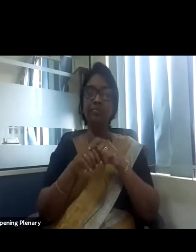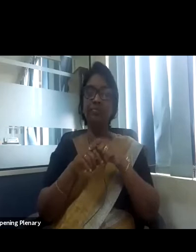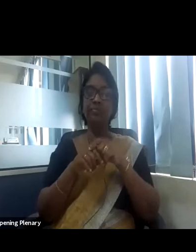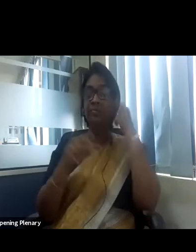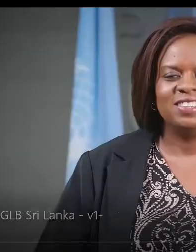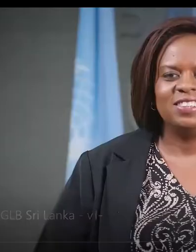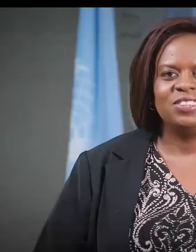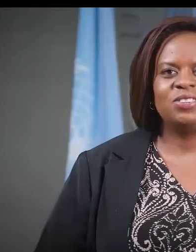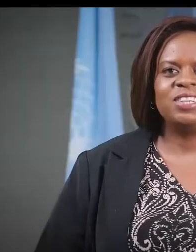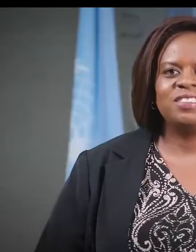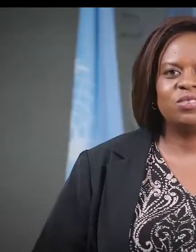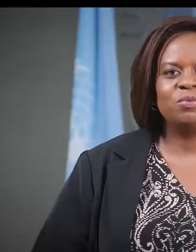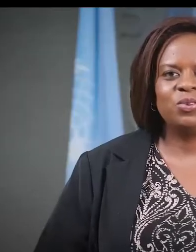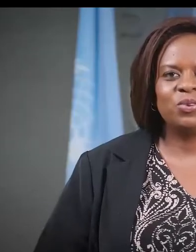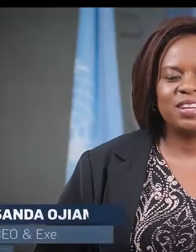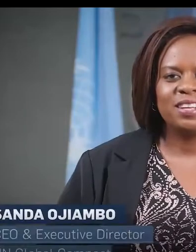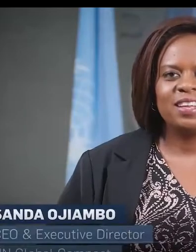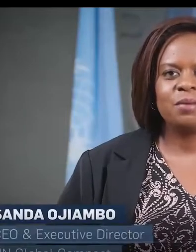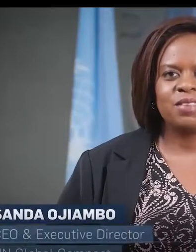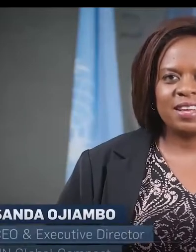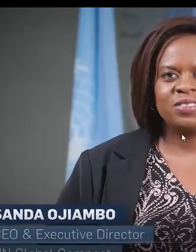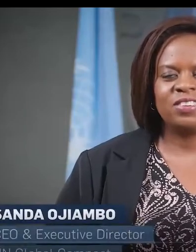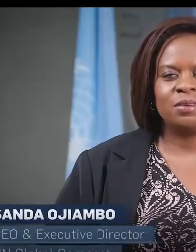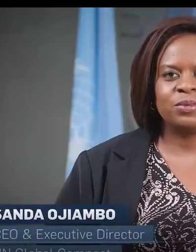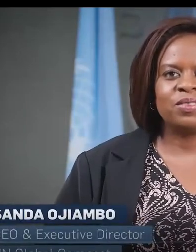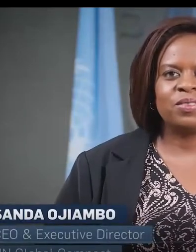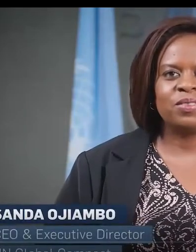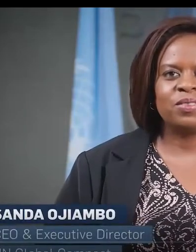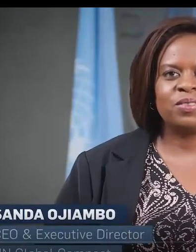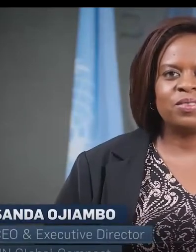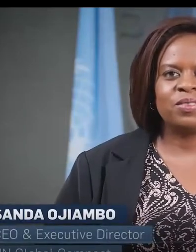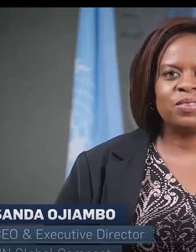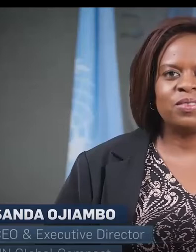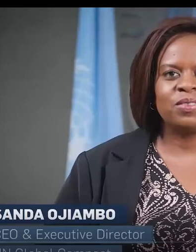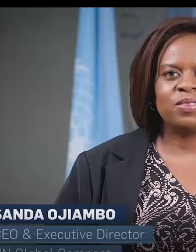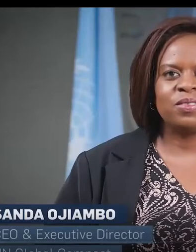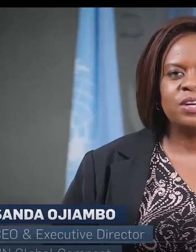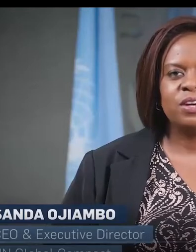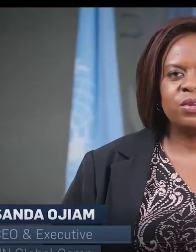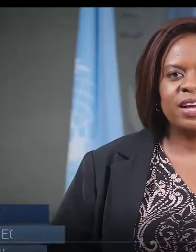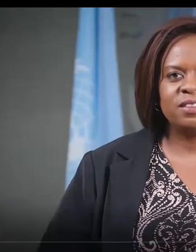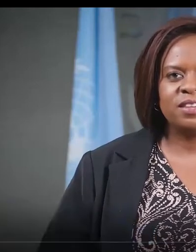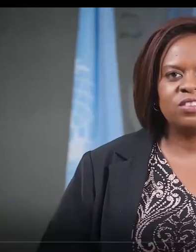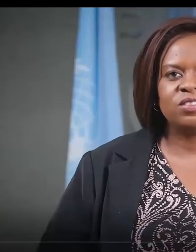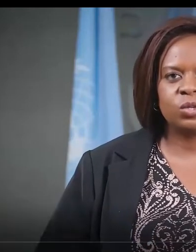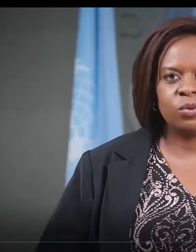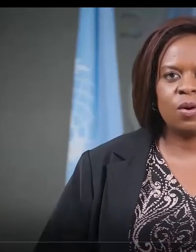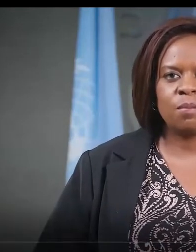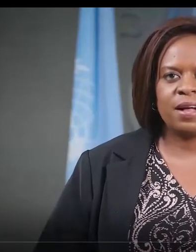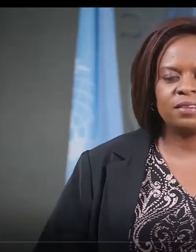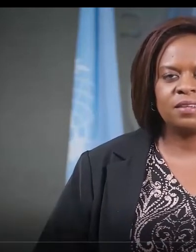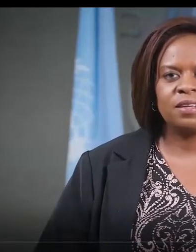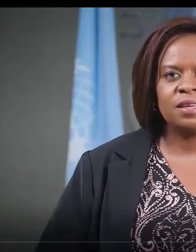you. Greetings from New York. I'm Sando Jambo, the CEO and Executive Director of the United Nations